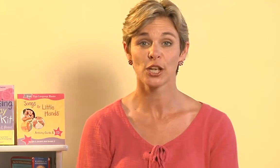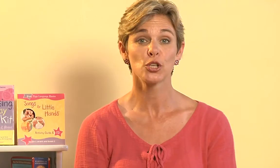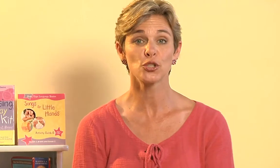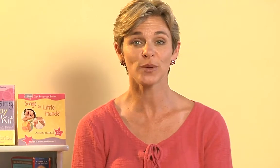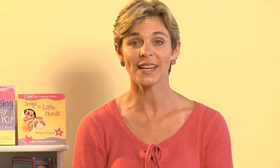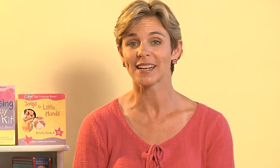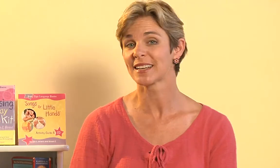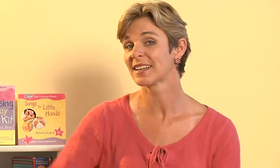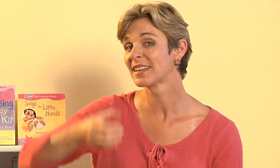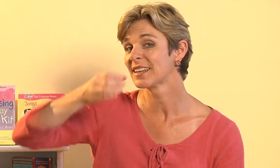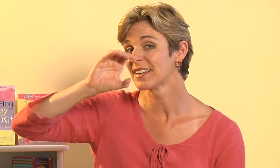Drink.